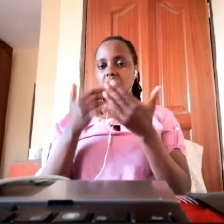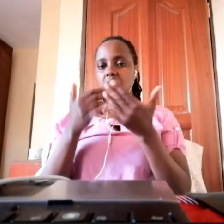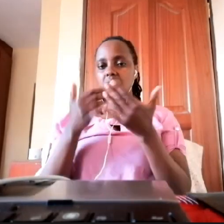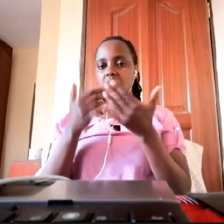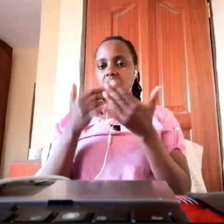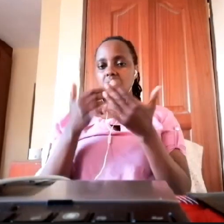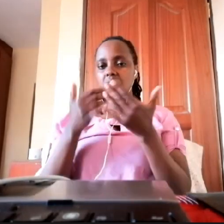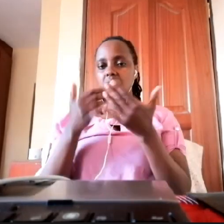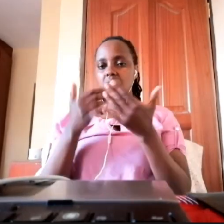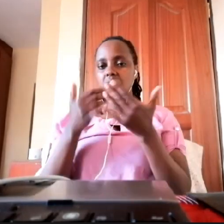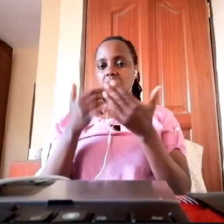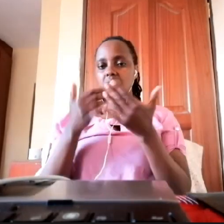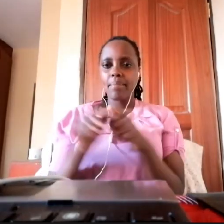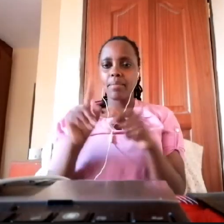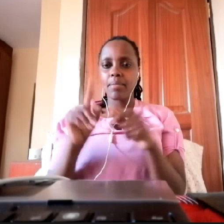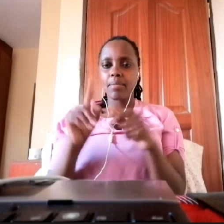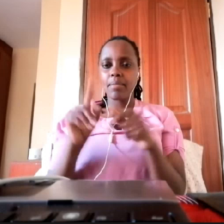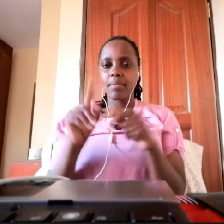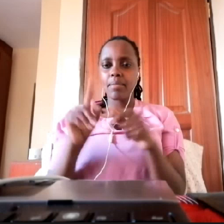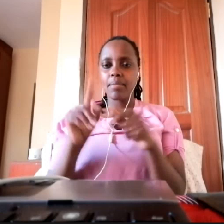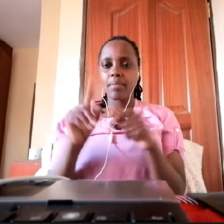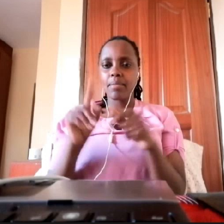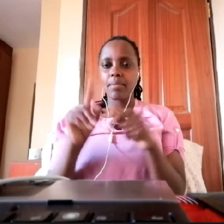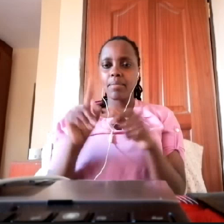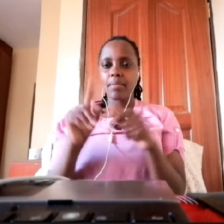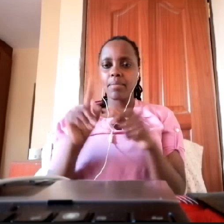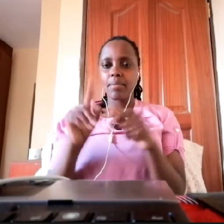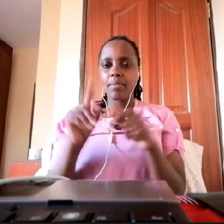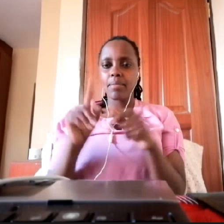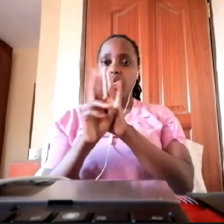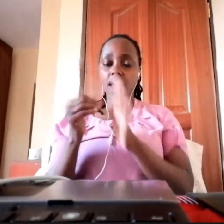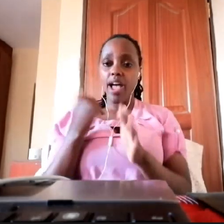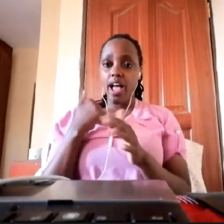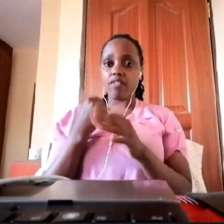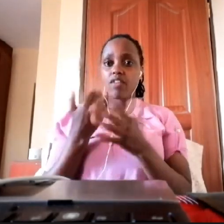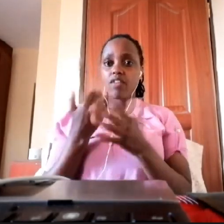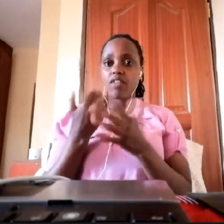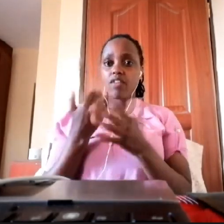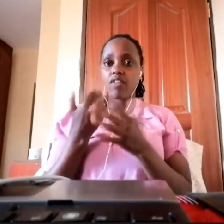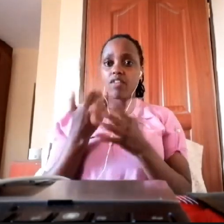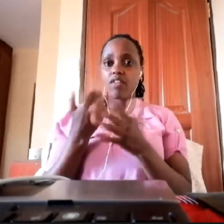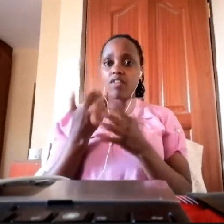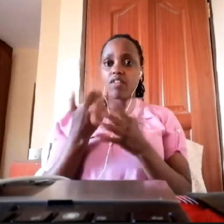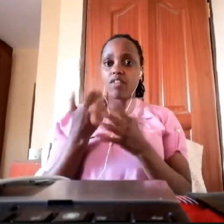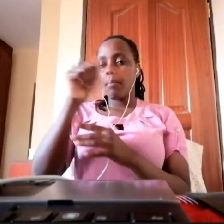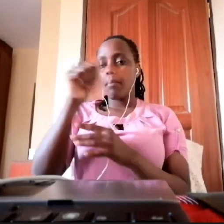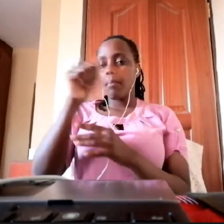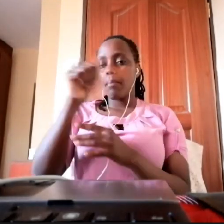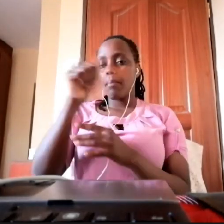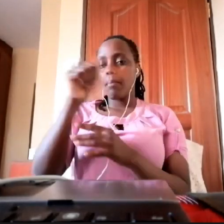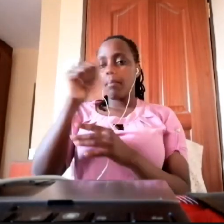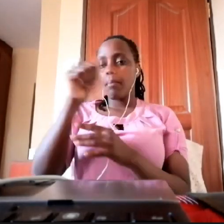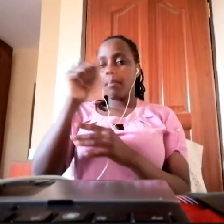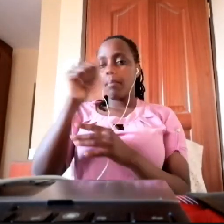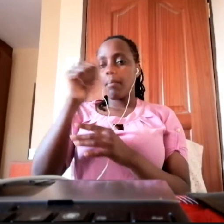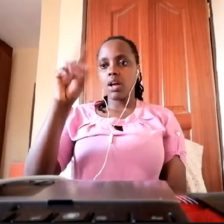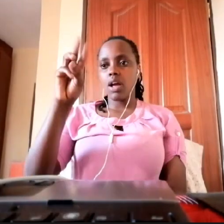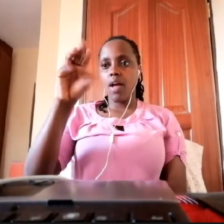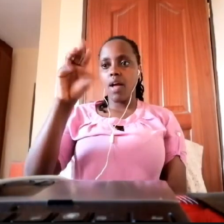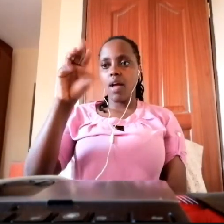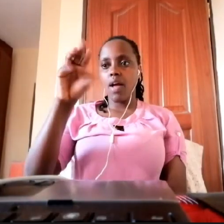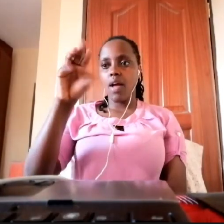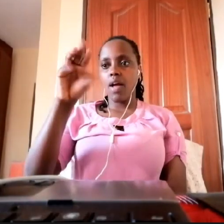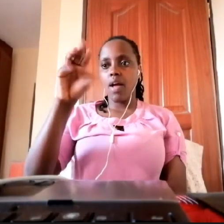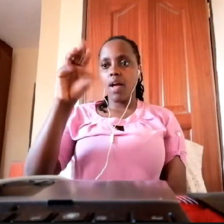But we also have representation from other child-led organizations in the Gambia, including persons with